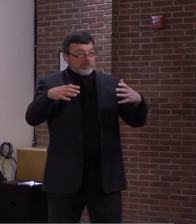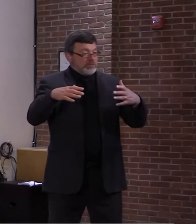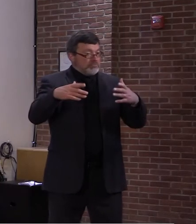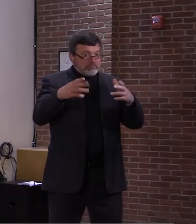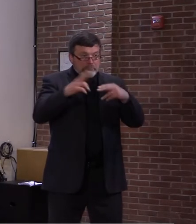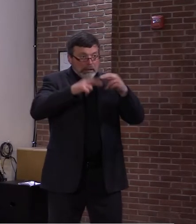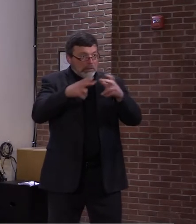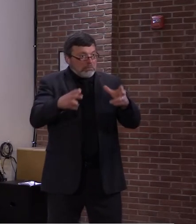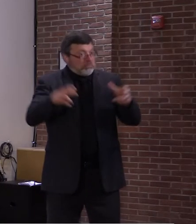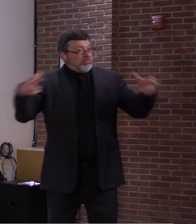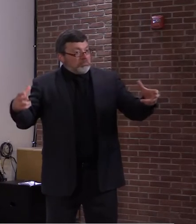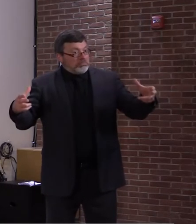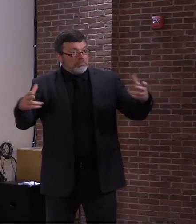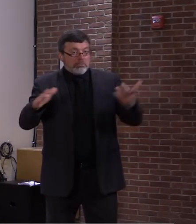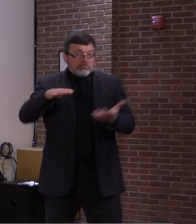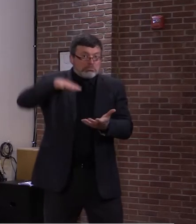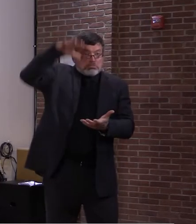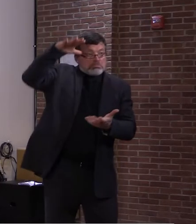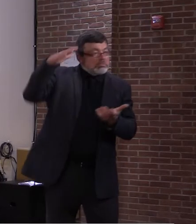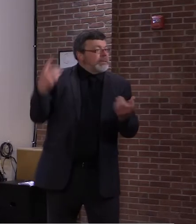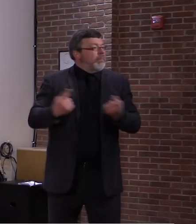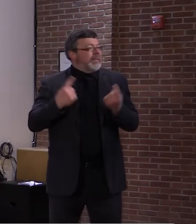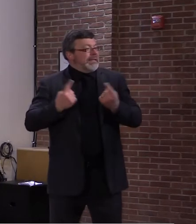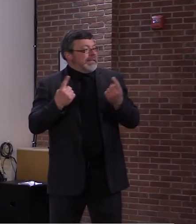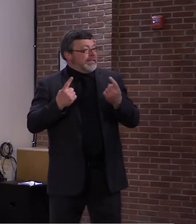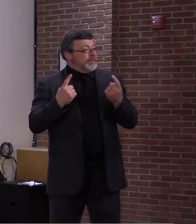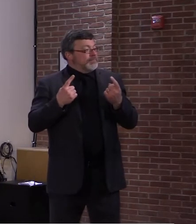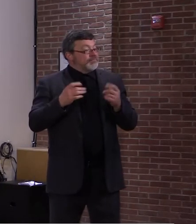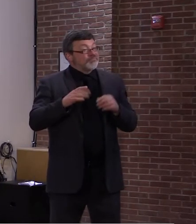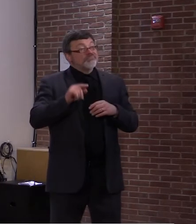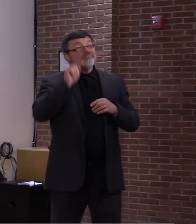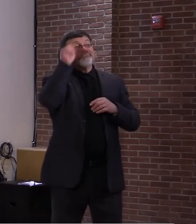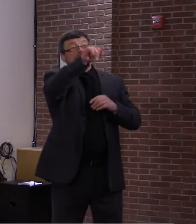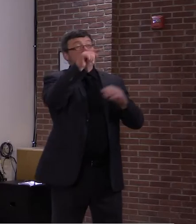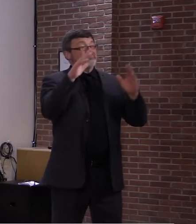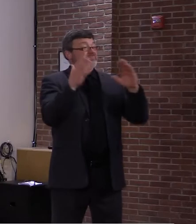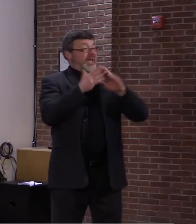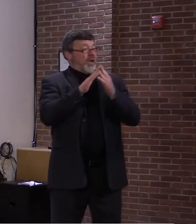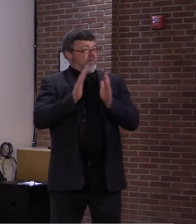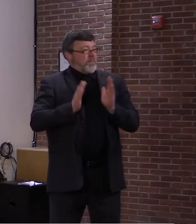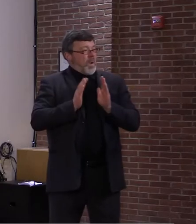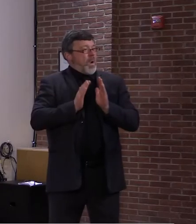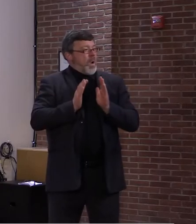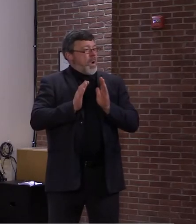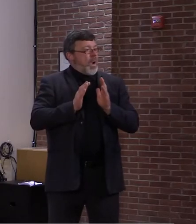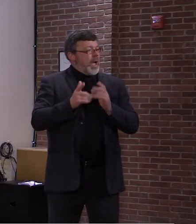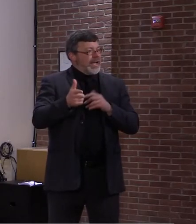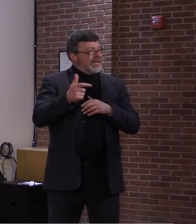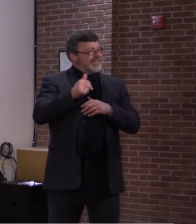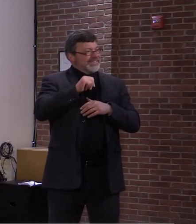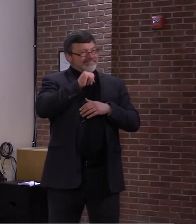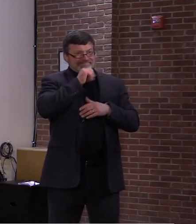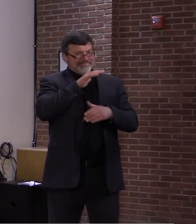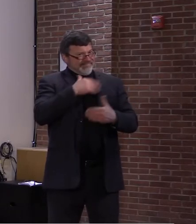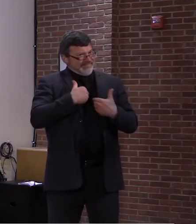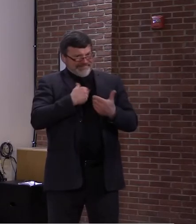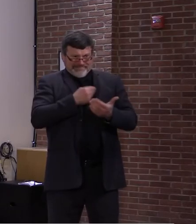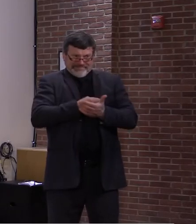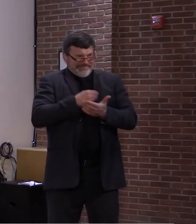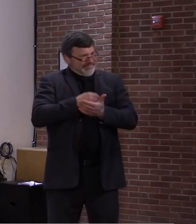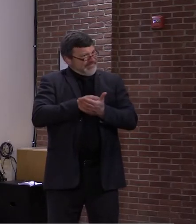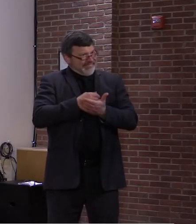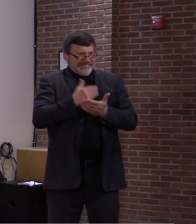also have municipalities, small municipalities, that may not have enough funding to do a full-on extension of